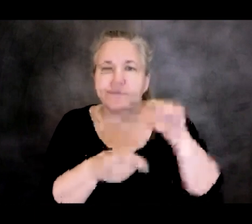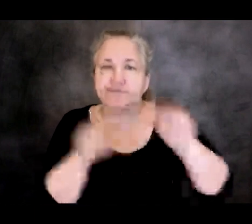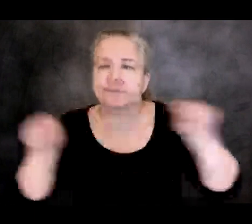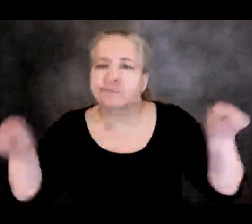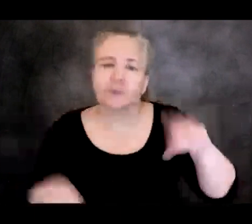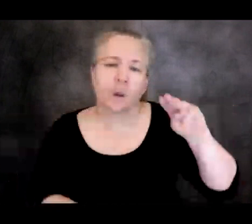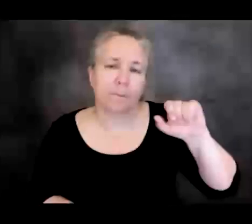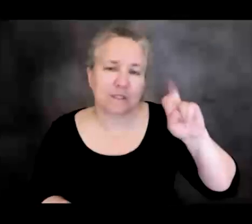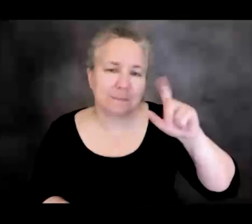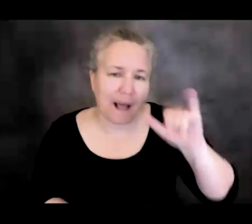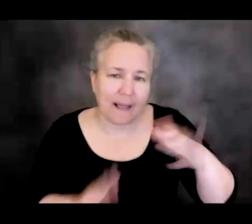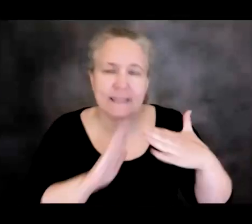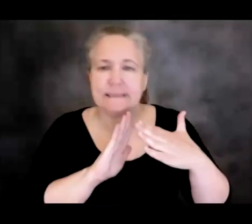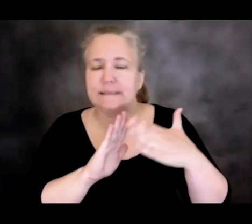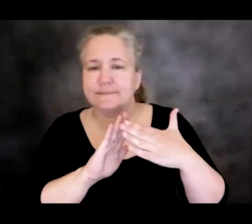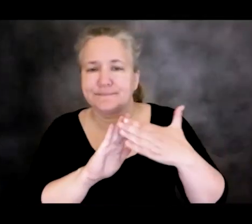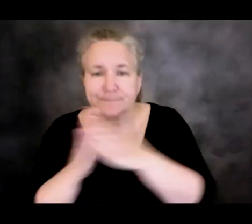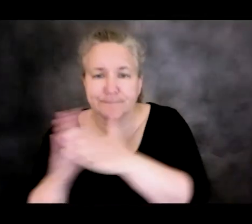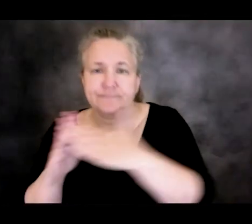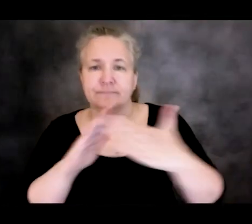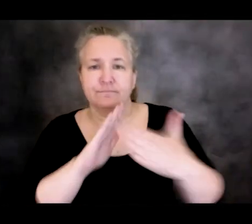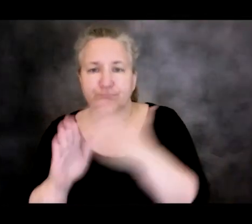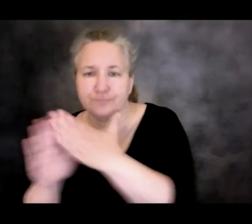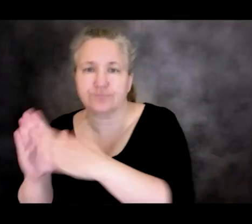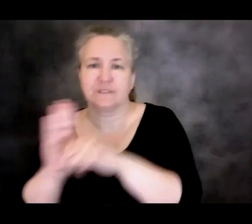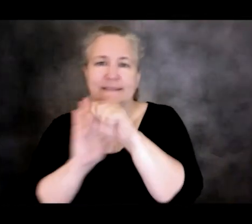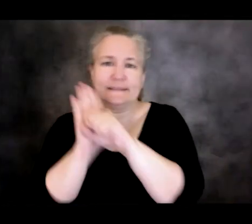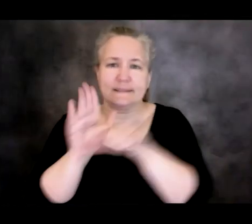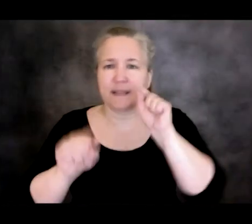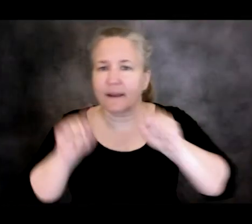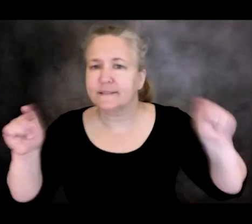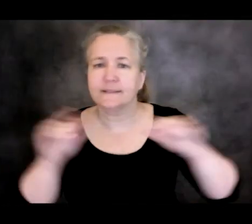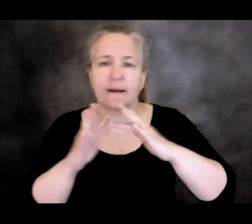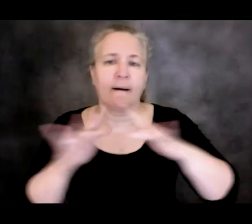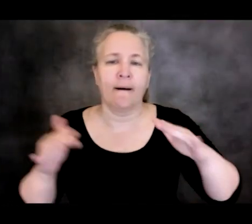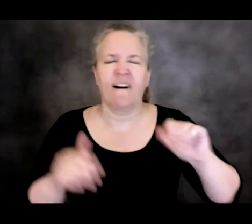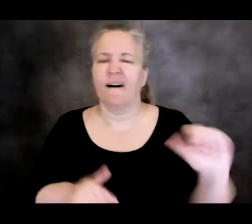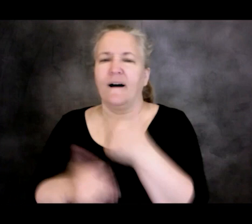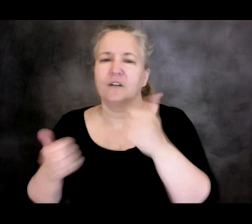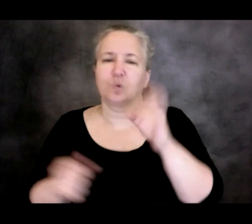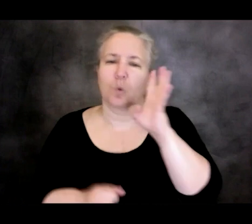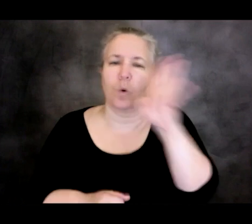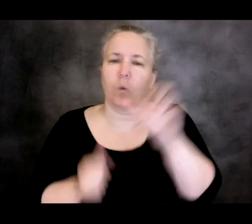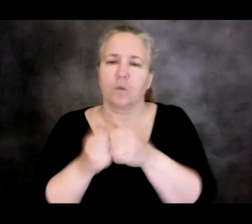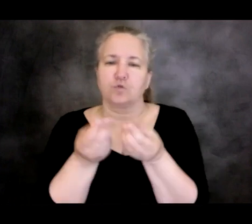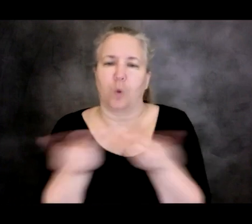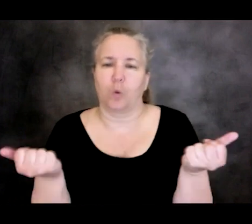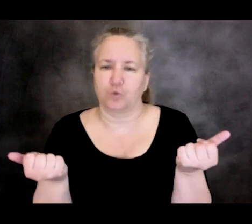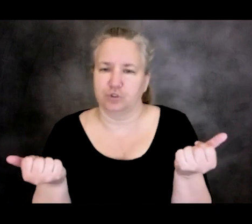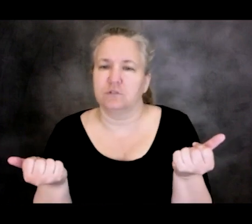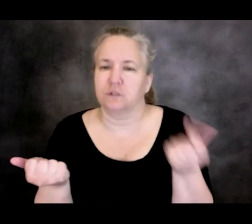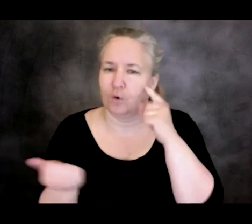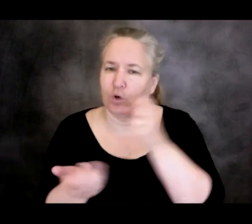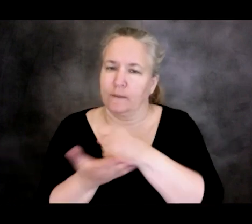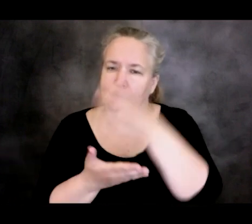municipalities, counties, states try to come up with their own solutions to their immigration issues